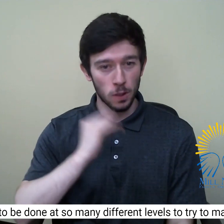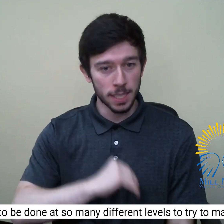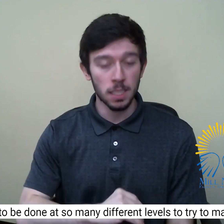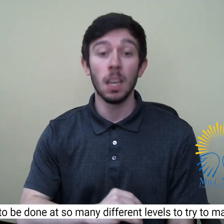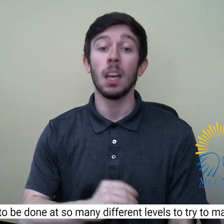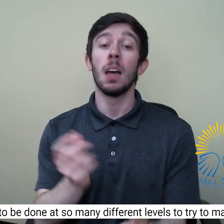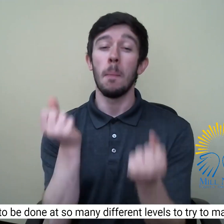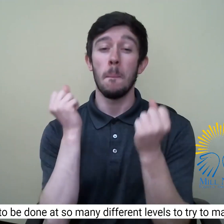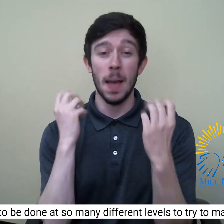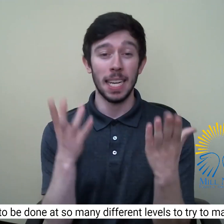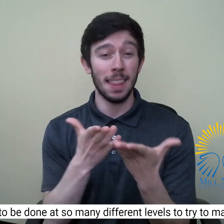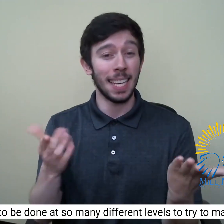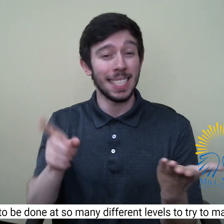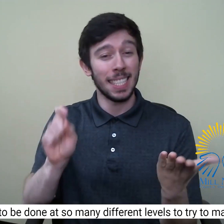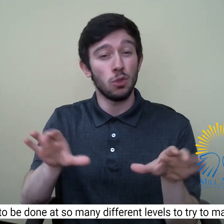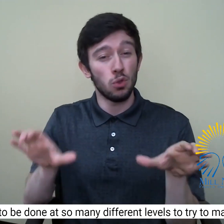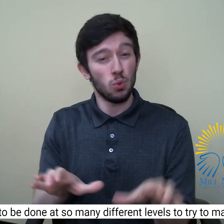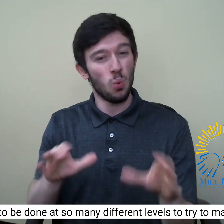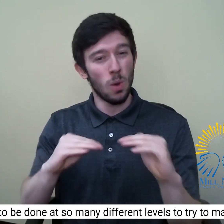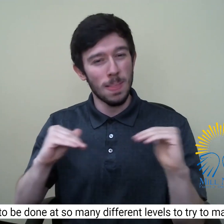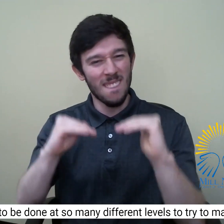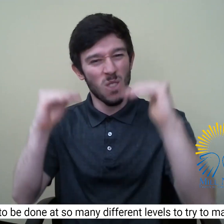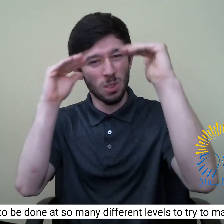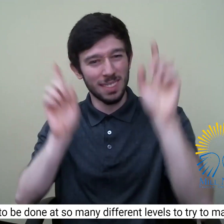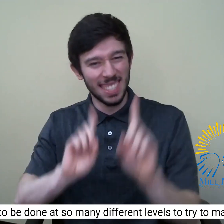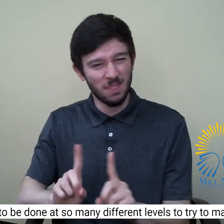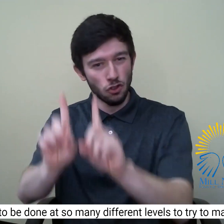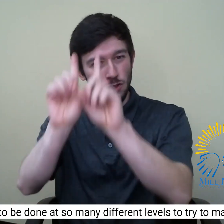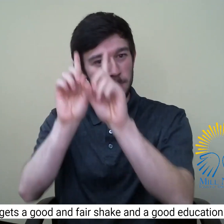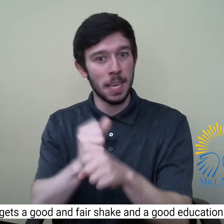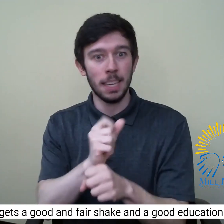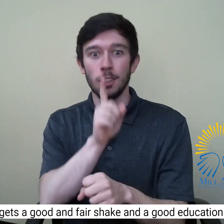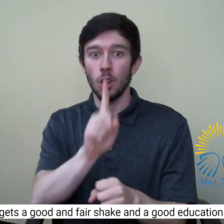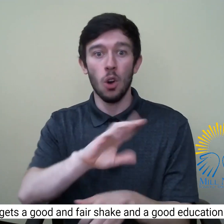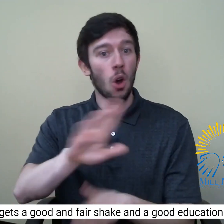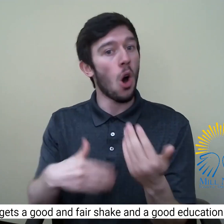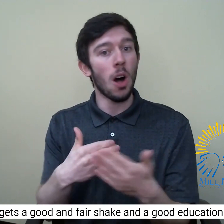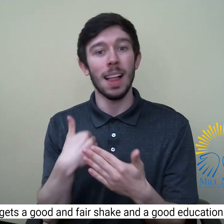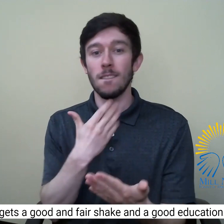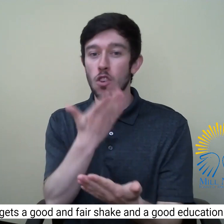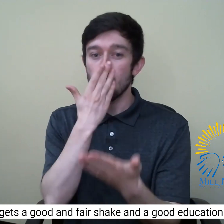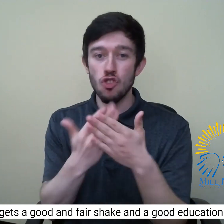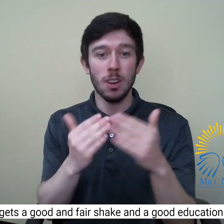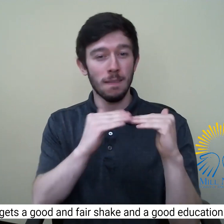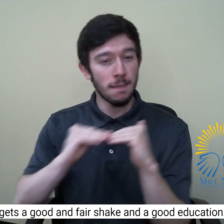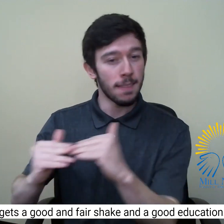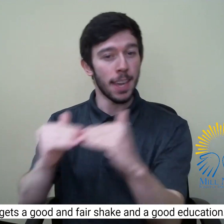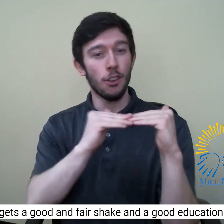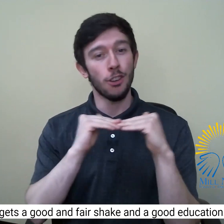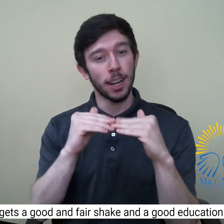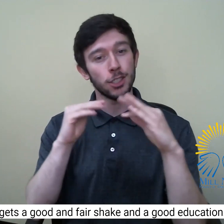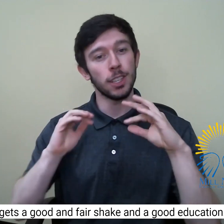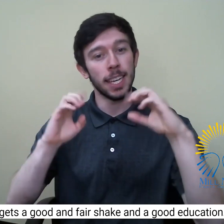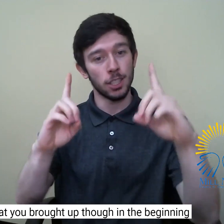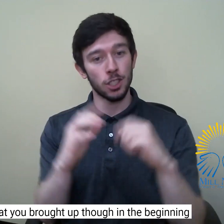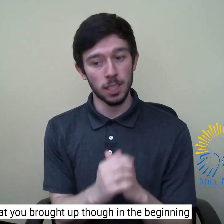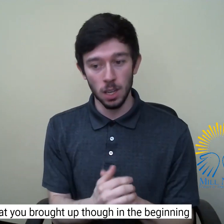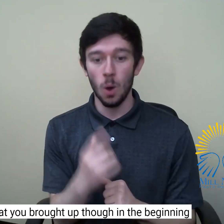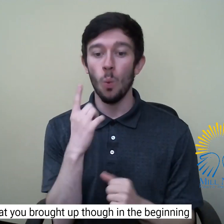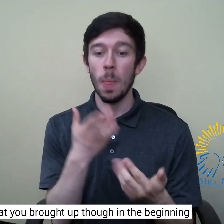much work to be done at so many different levels to try to make sure that everybody gets a good and fair shake at a good education. One thing that you brought